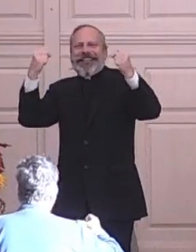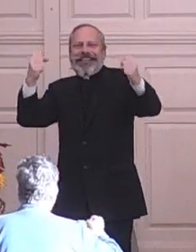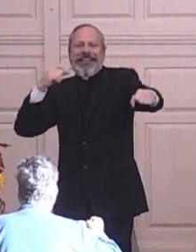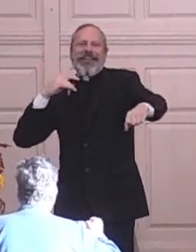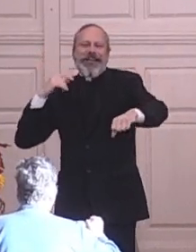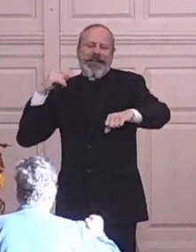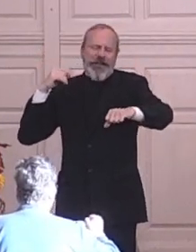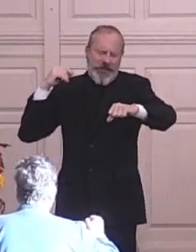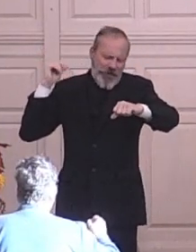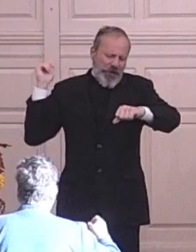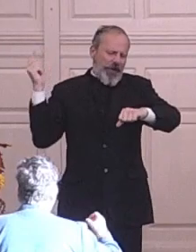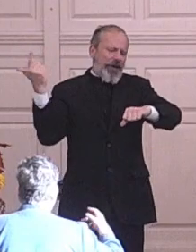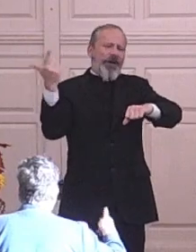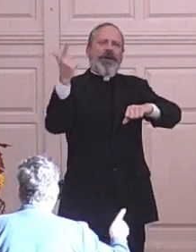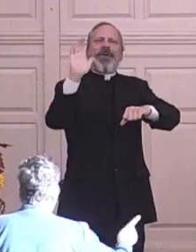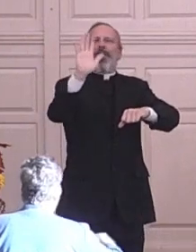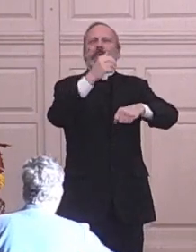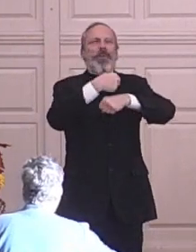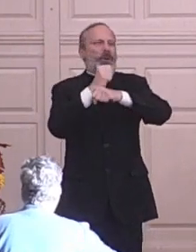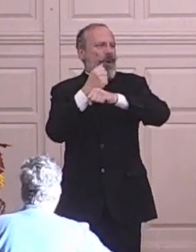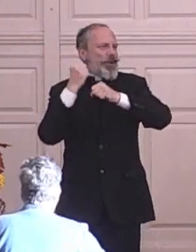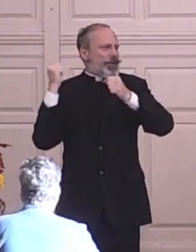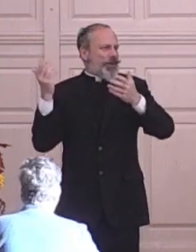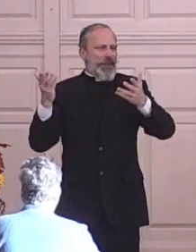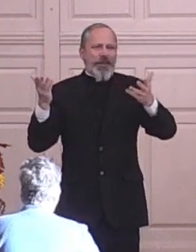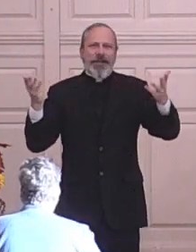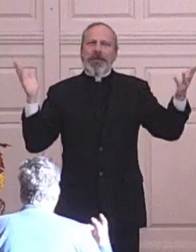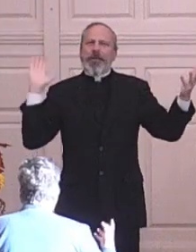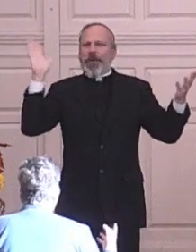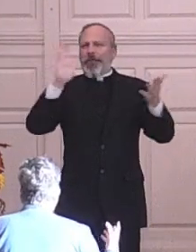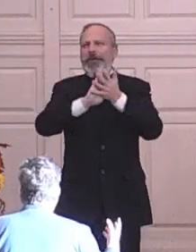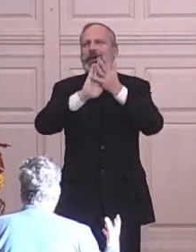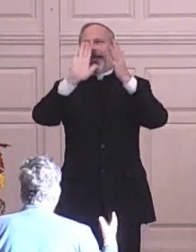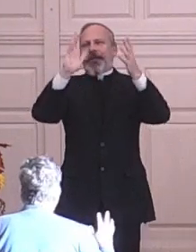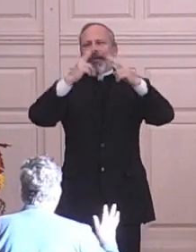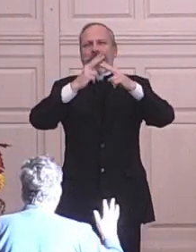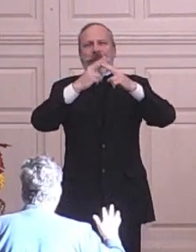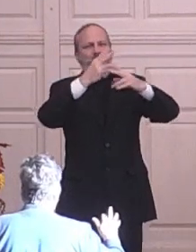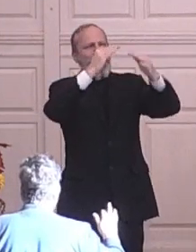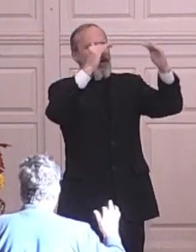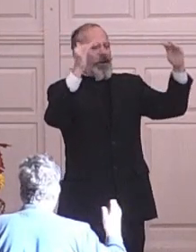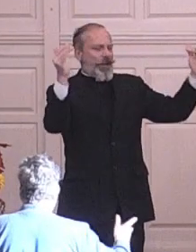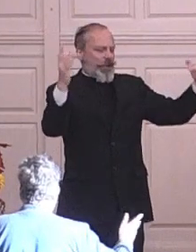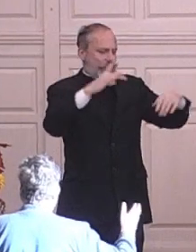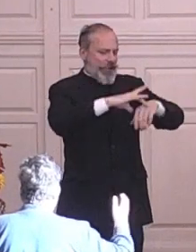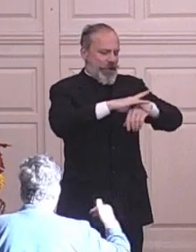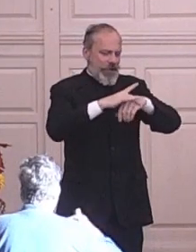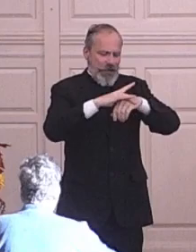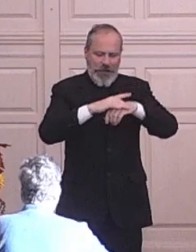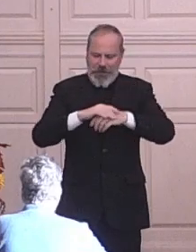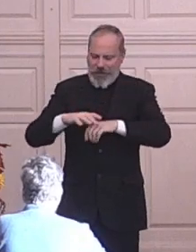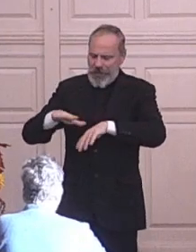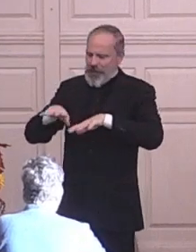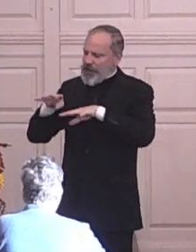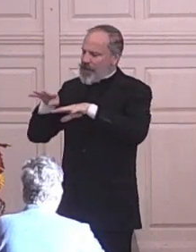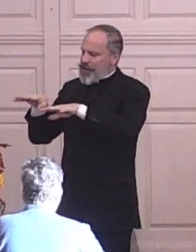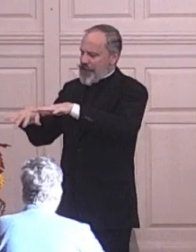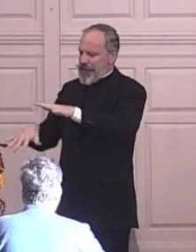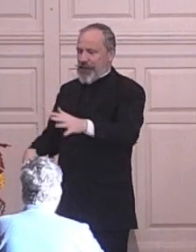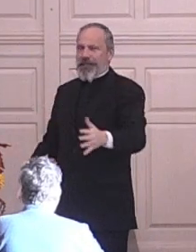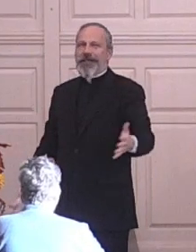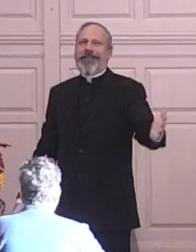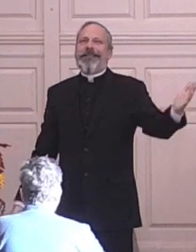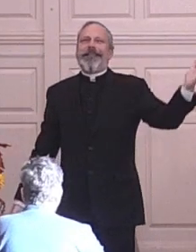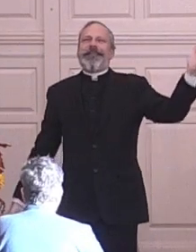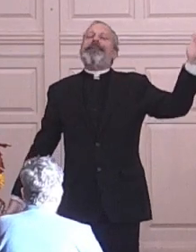Almighty, all thy work shall praise thy name in earth and sky and